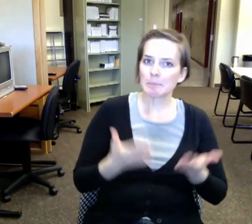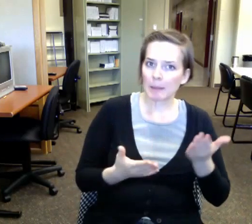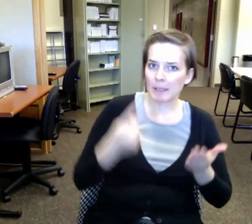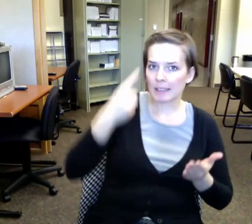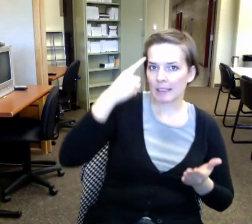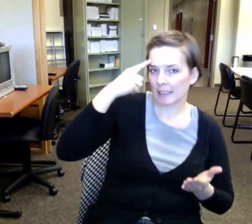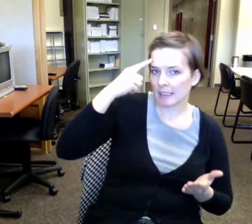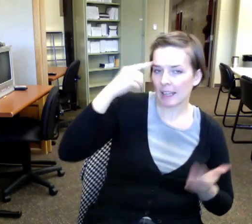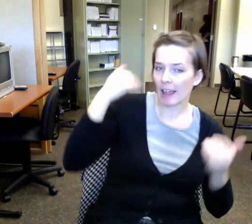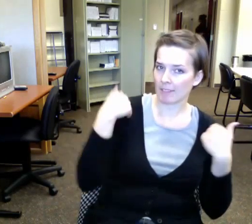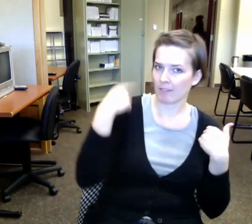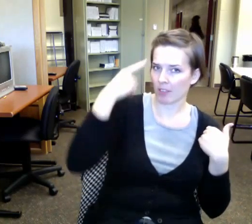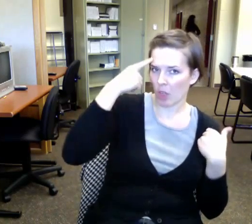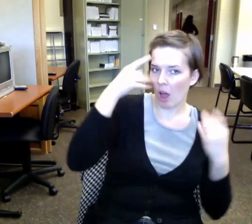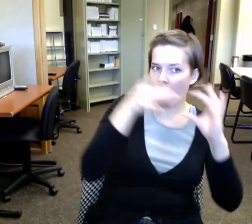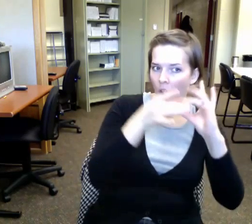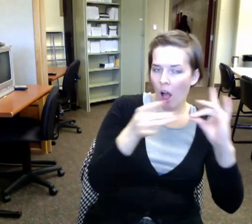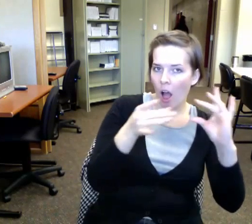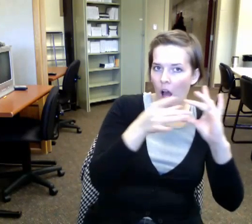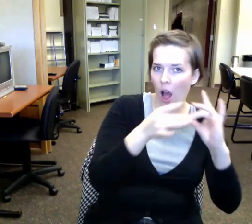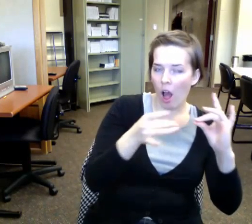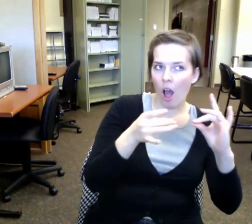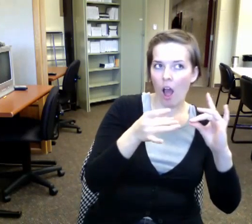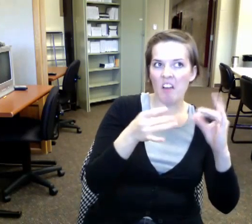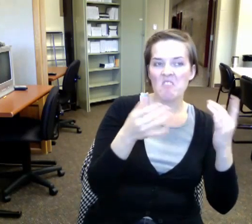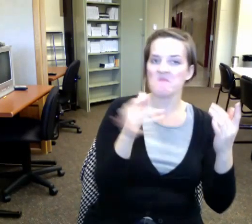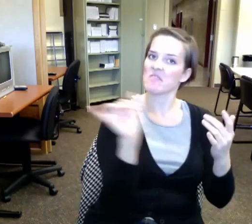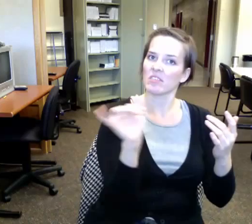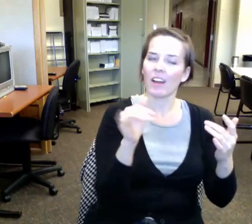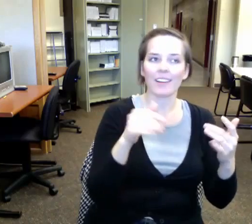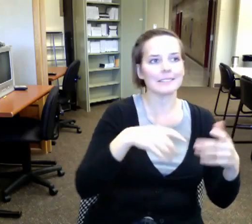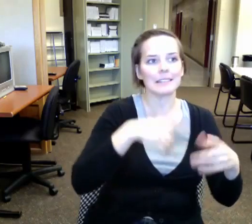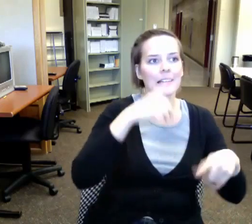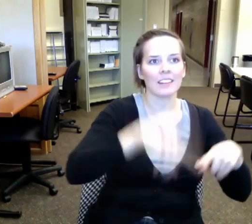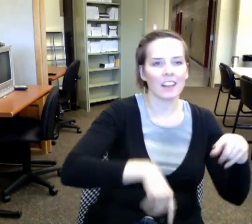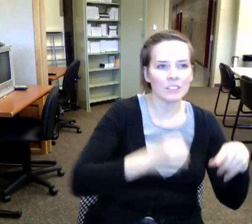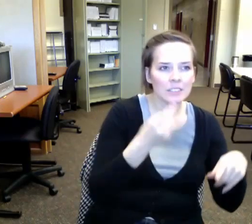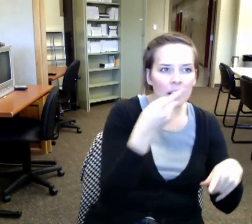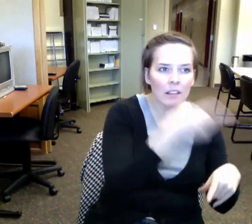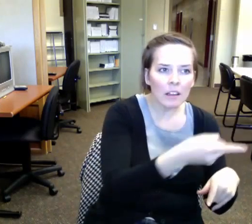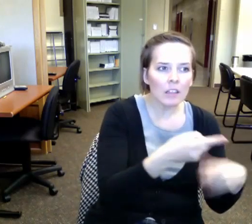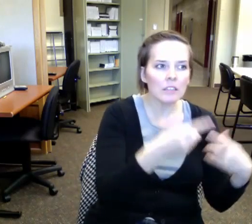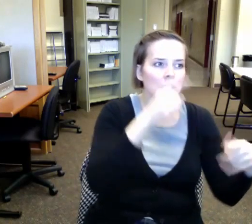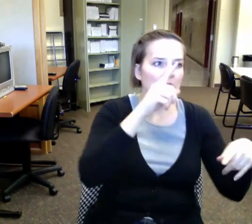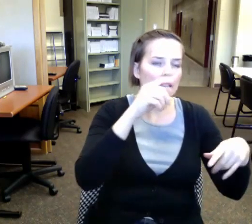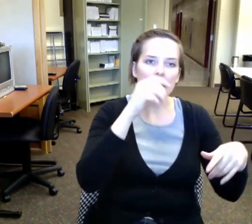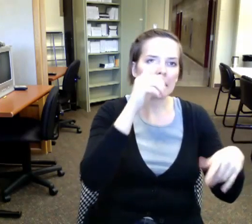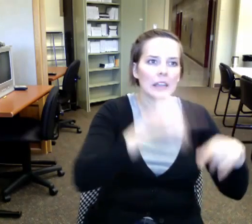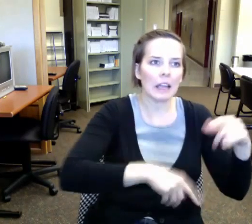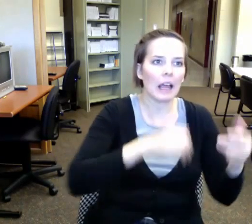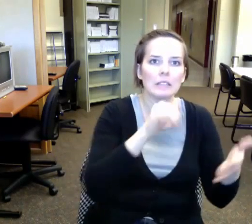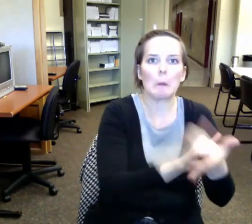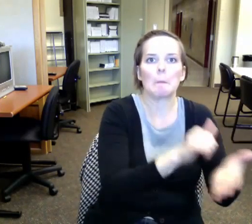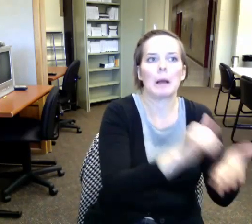no way I don't understand it. There's no way I can pass this test. We have stuff mulling around